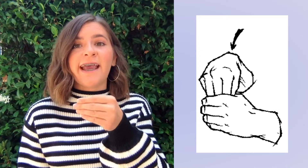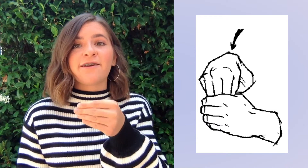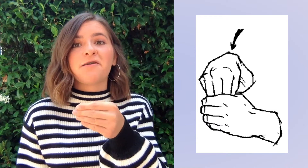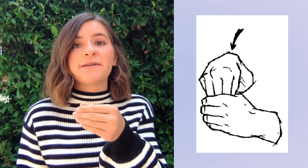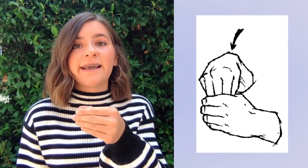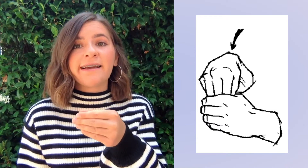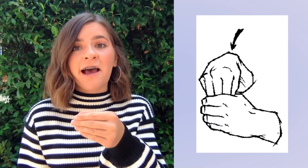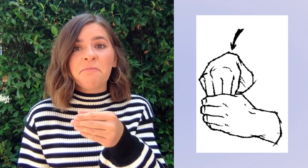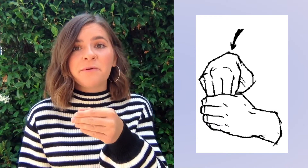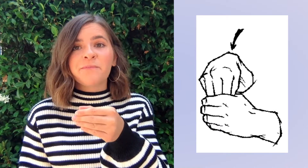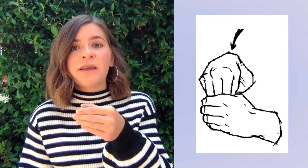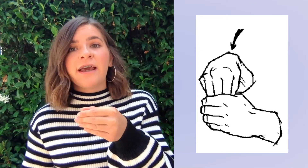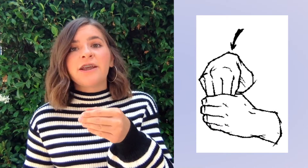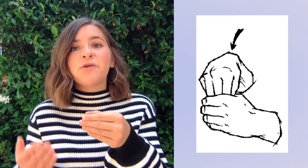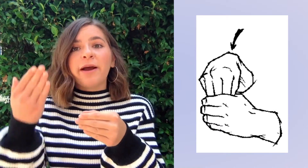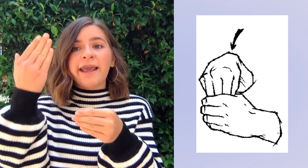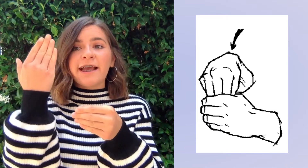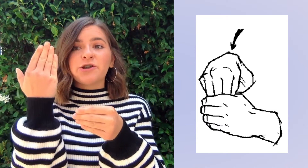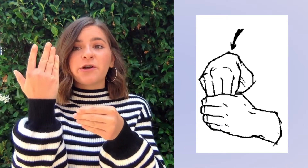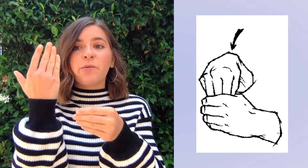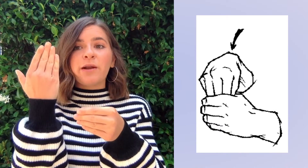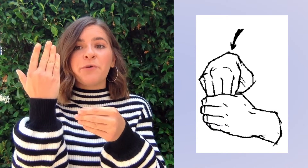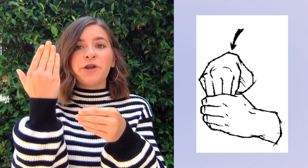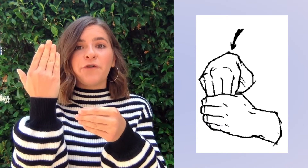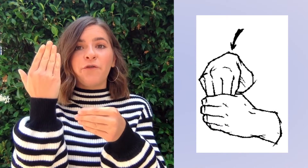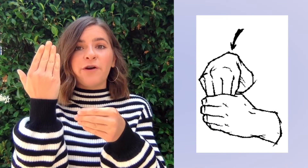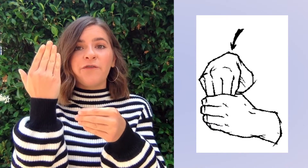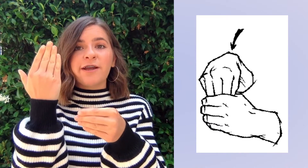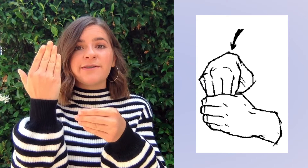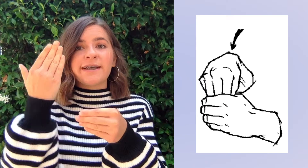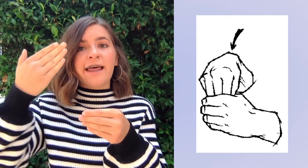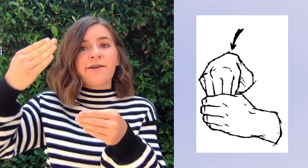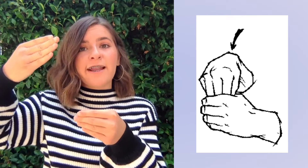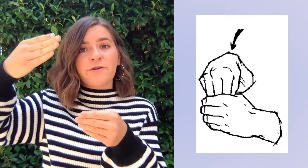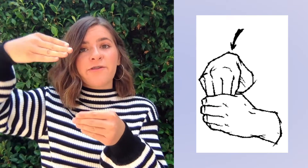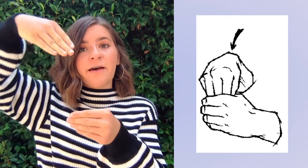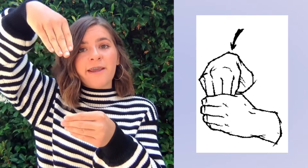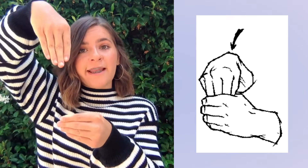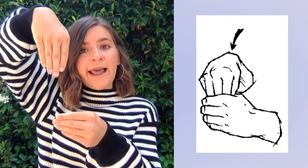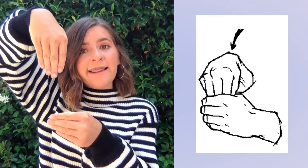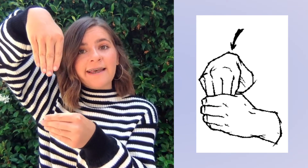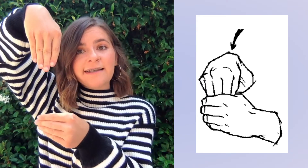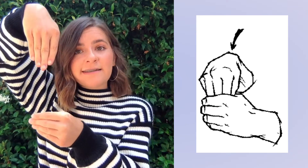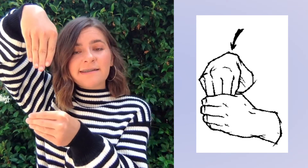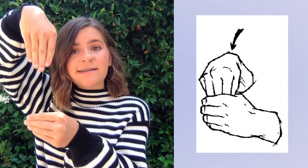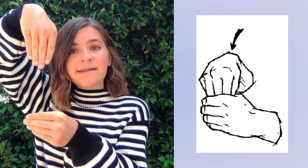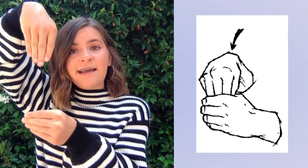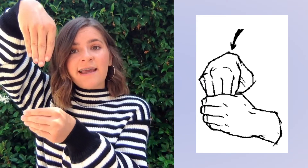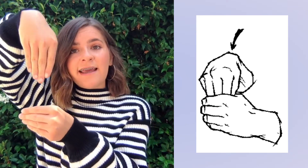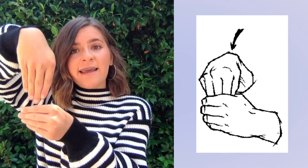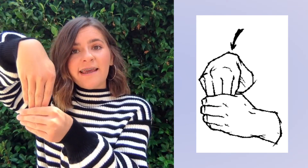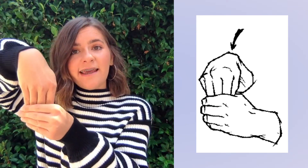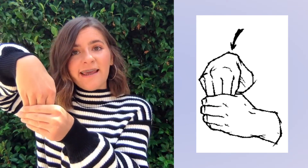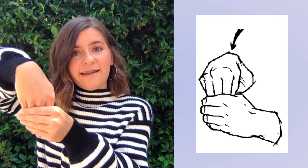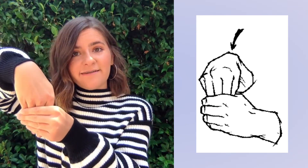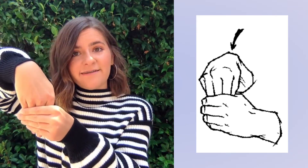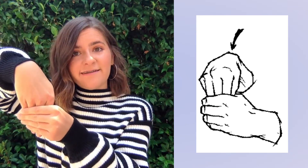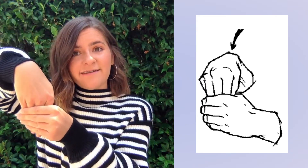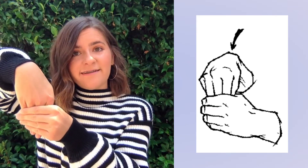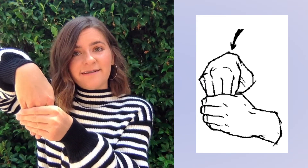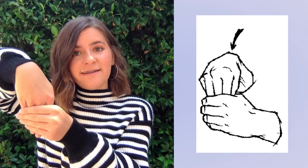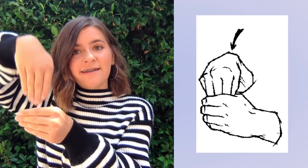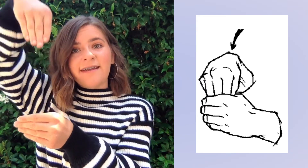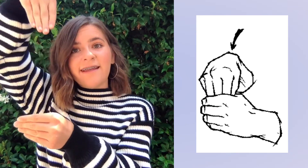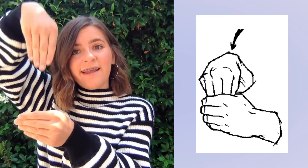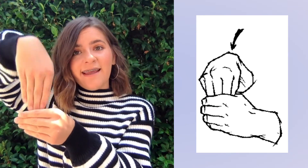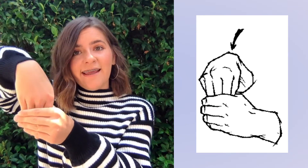fingers together, almost like a cup. Your right hand, you're going to want to put your 4 fingers together and your thumb in like this. In.